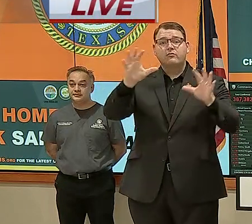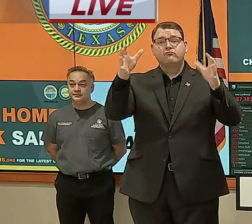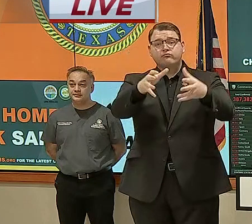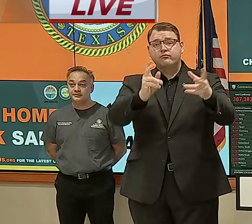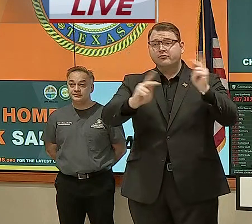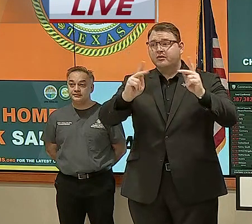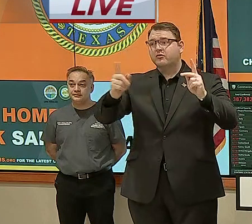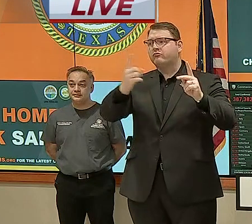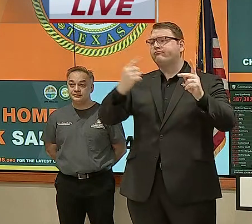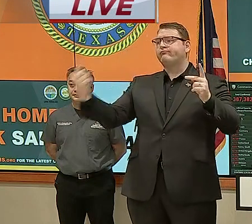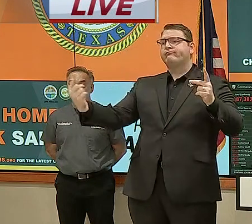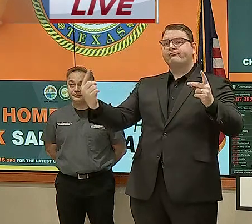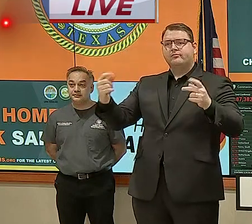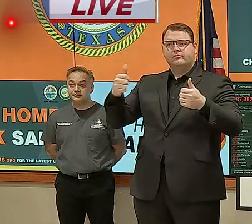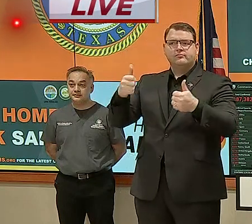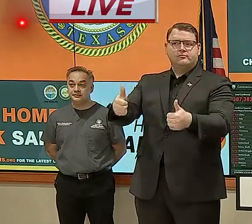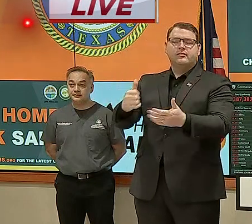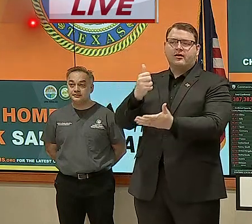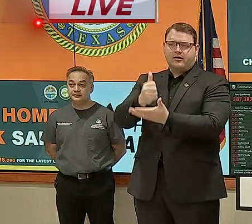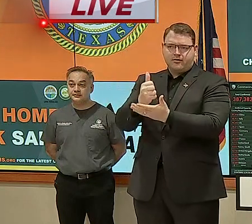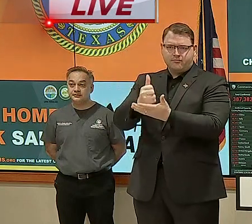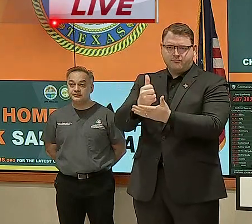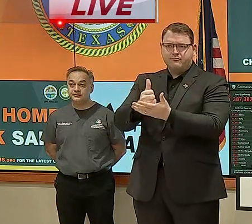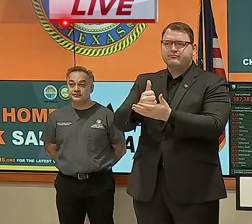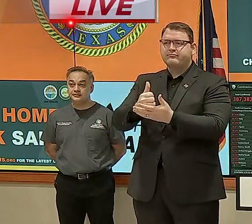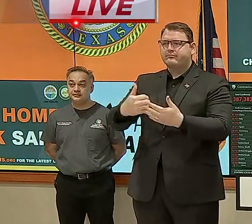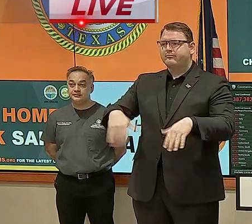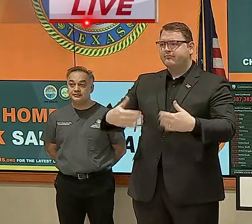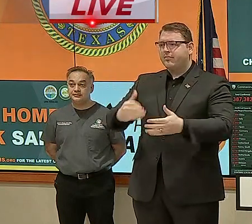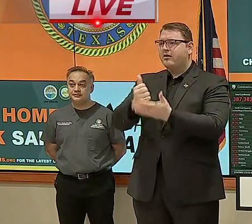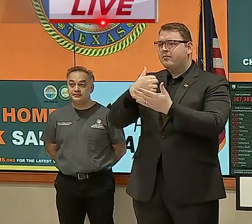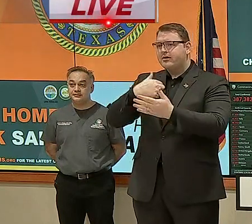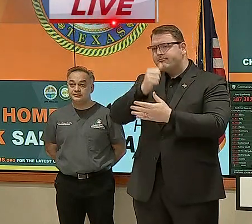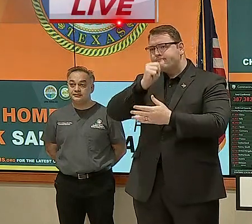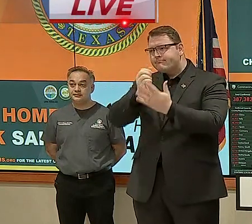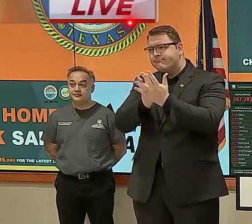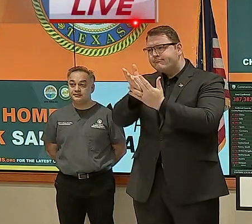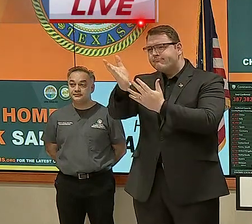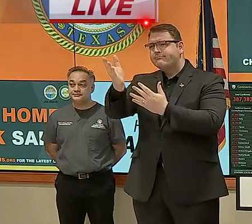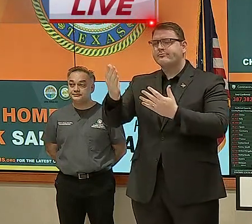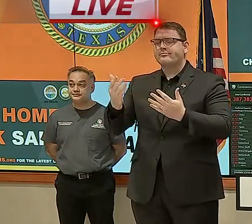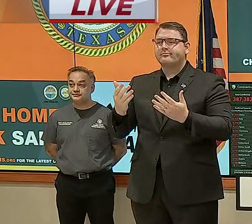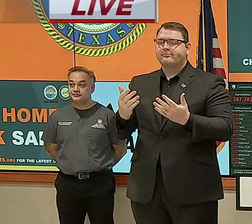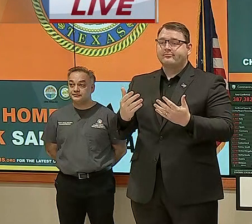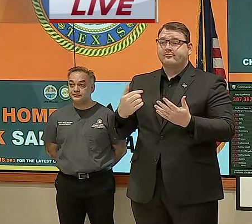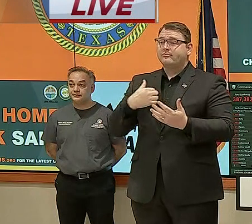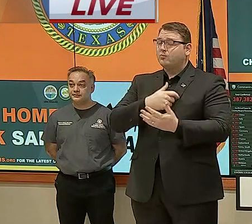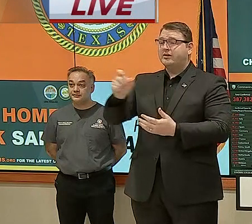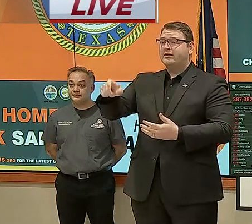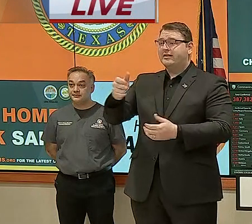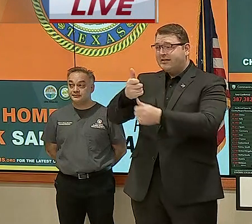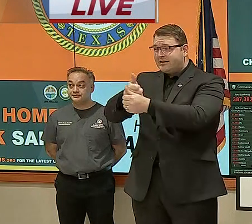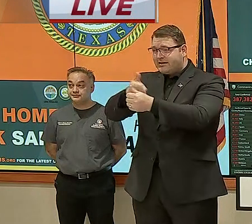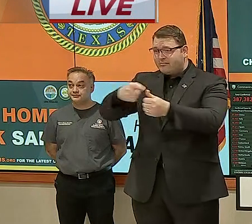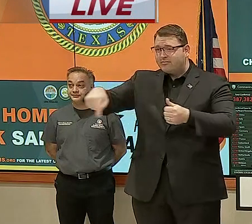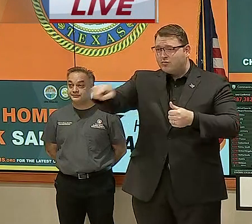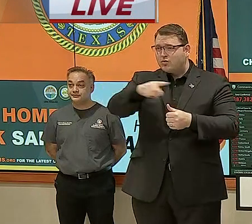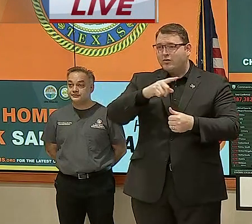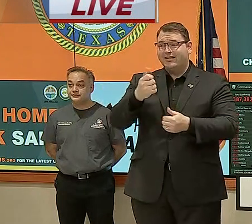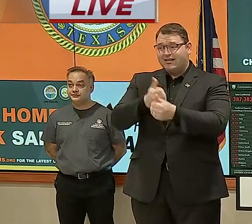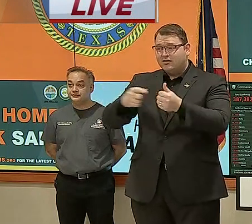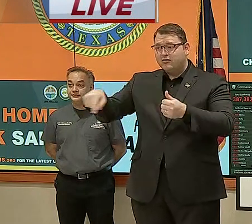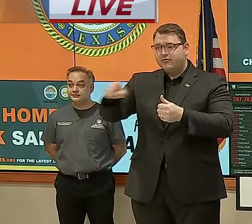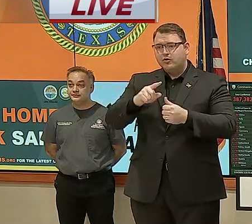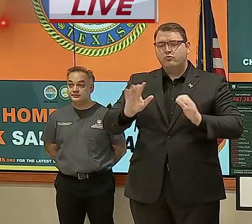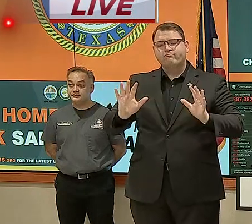to all of you, thank you. We need you, and we appreciate the sacrifices that each of you is